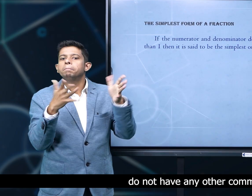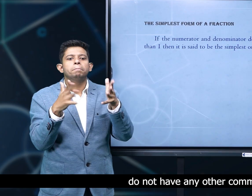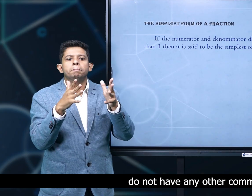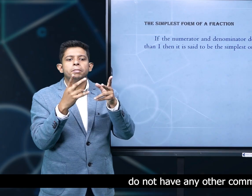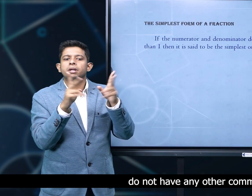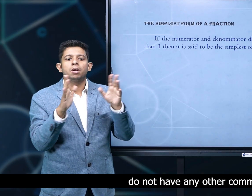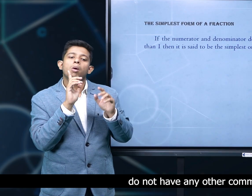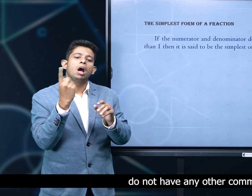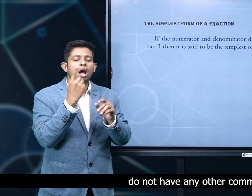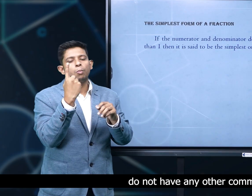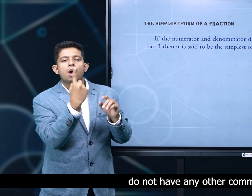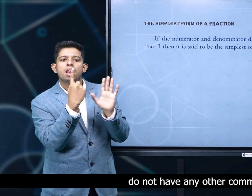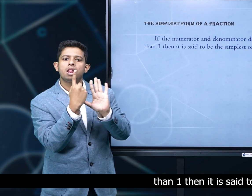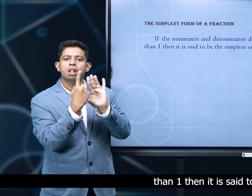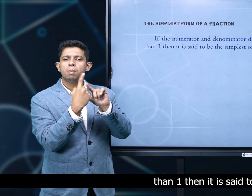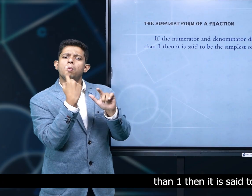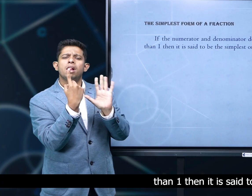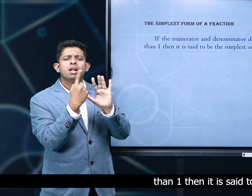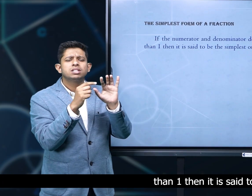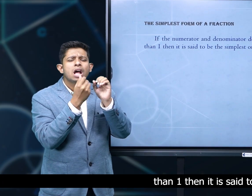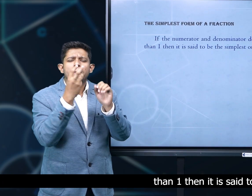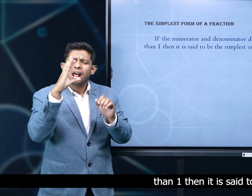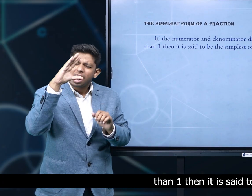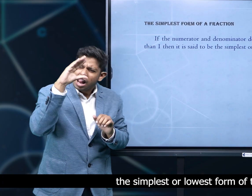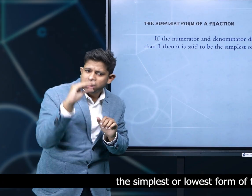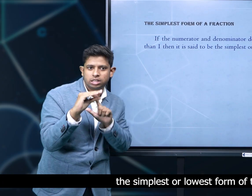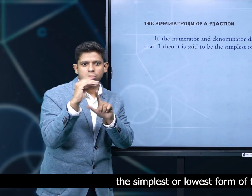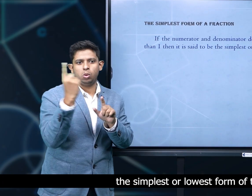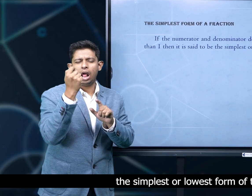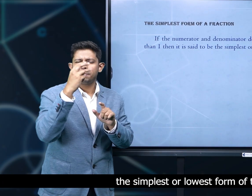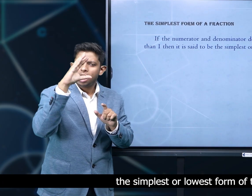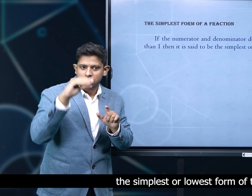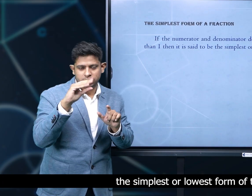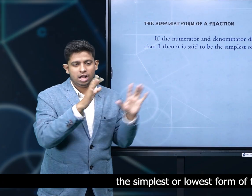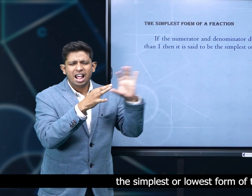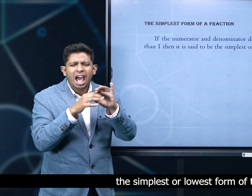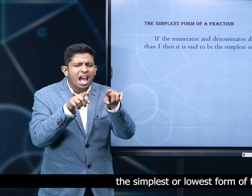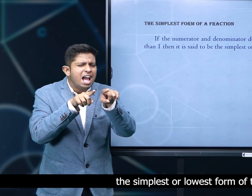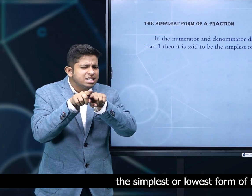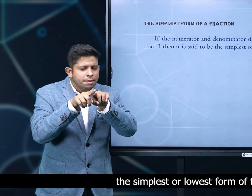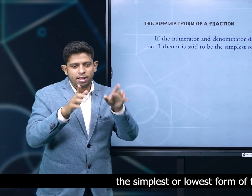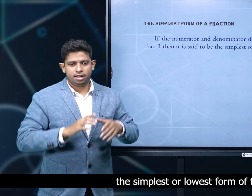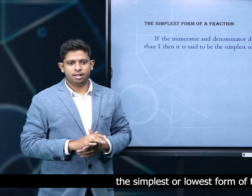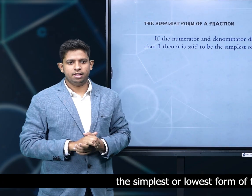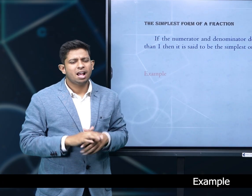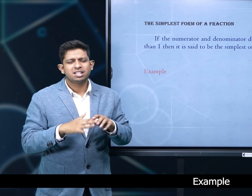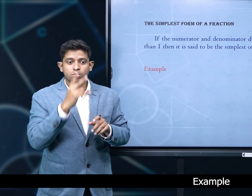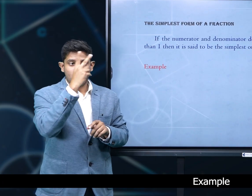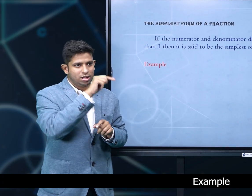factor than 1, then it is said to be the simplest or lowest form of that fraction. Example,